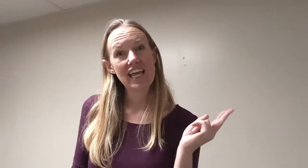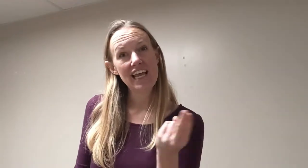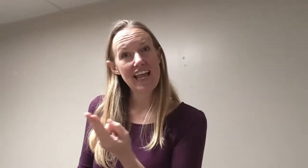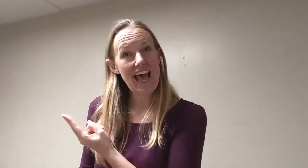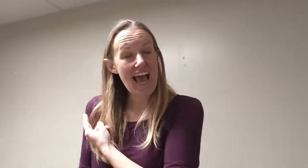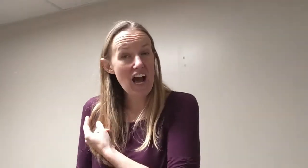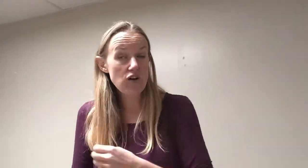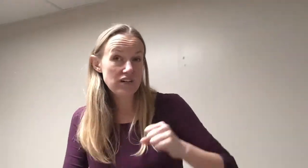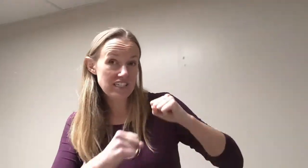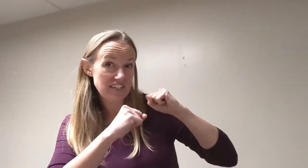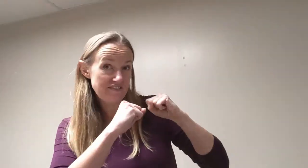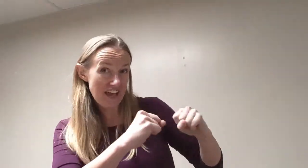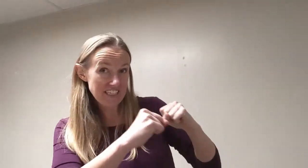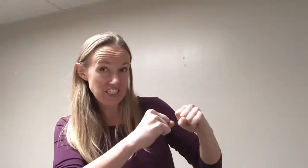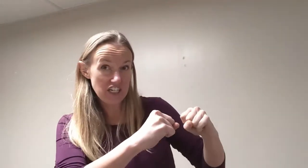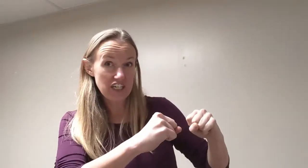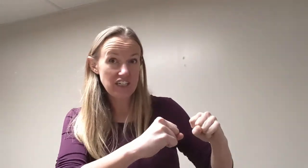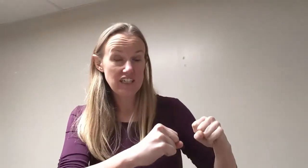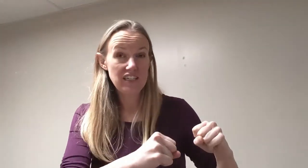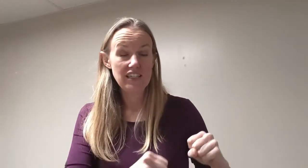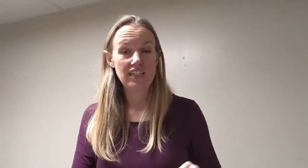and our defender